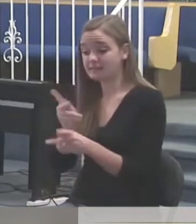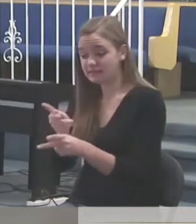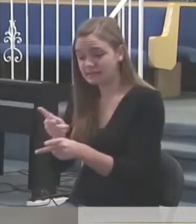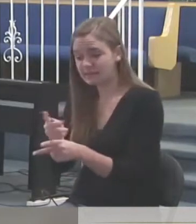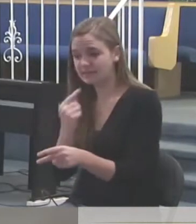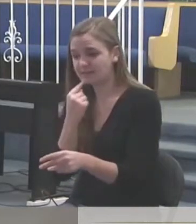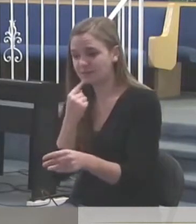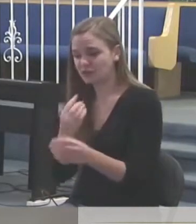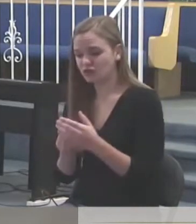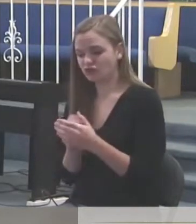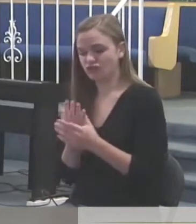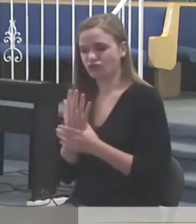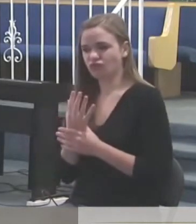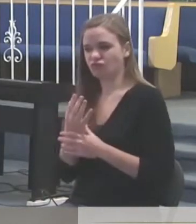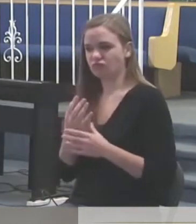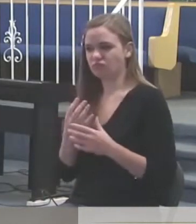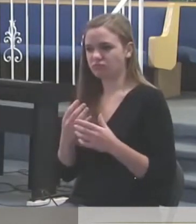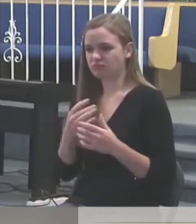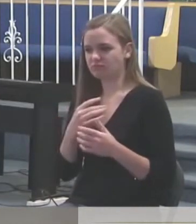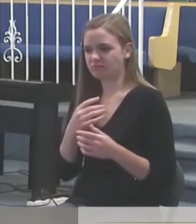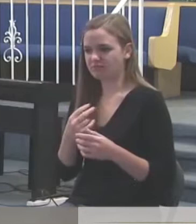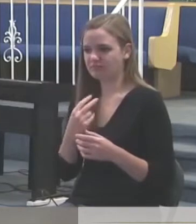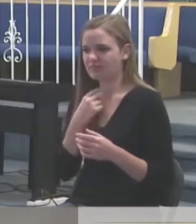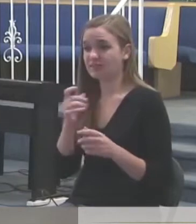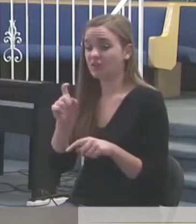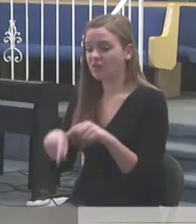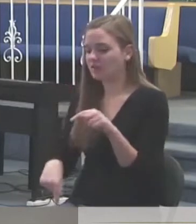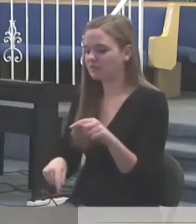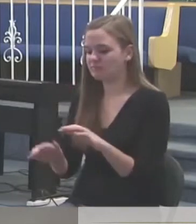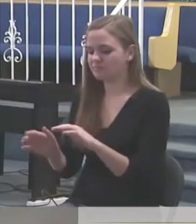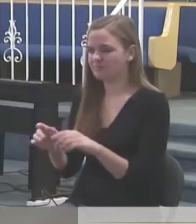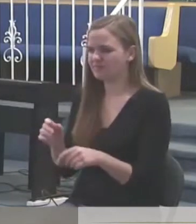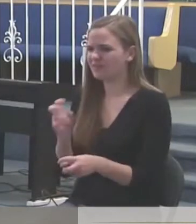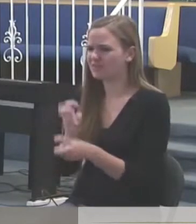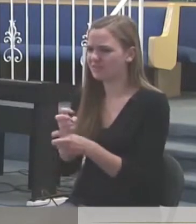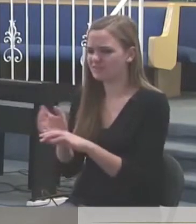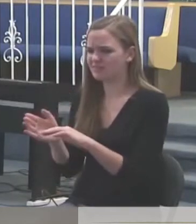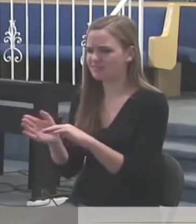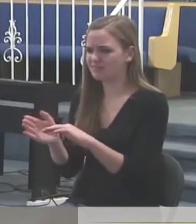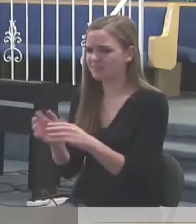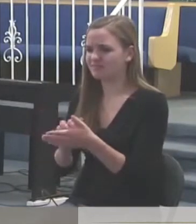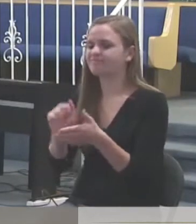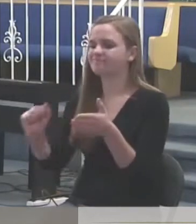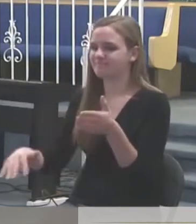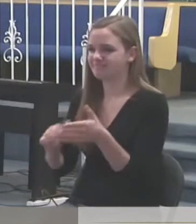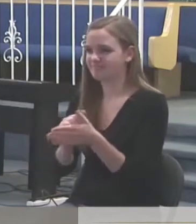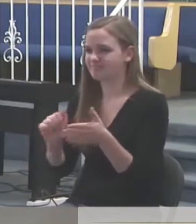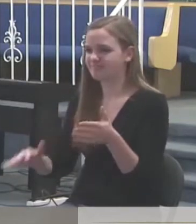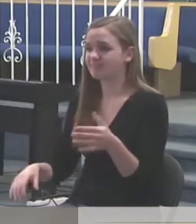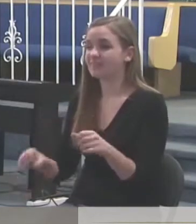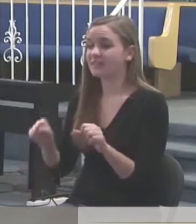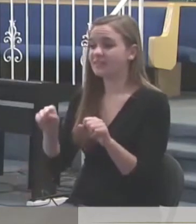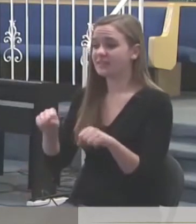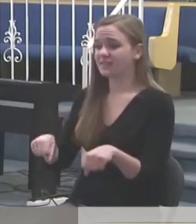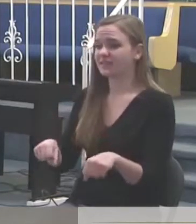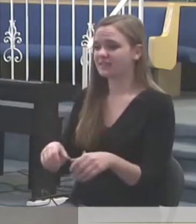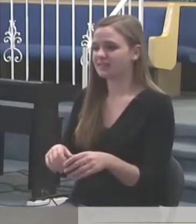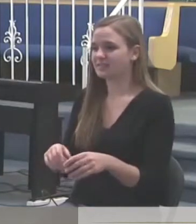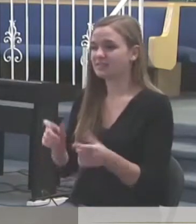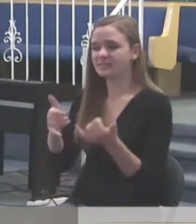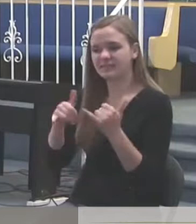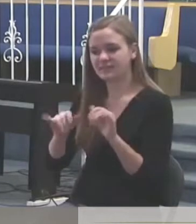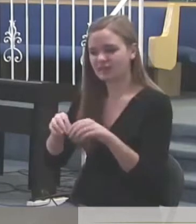you. And when it does, it's hard to get rid of a root. You can cut the grass, but you ain't done nothing with the roots. That's why it keeps growing